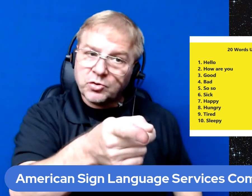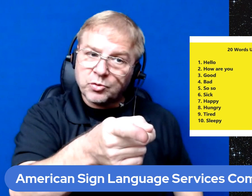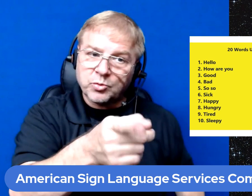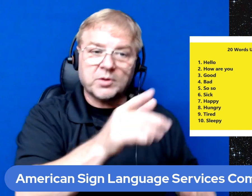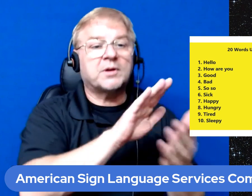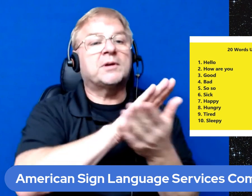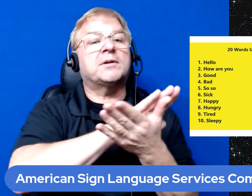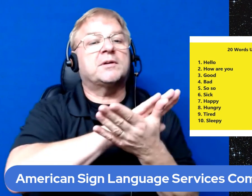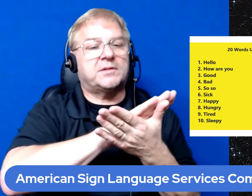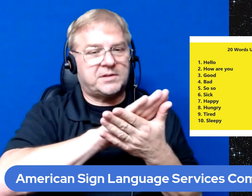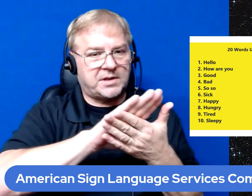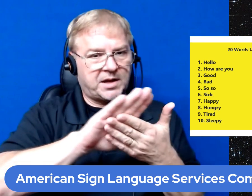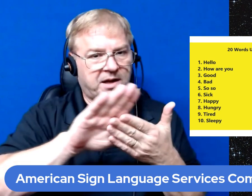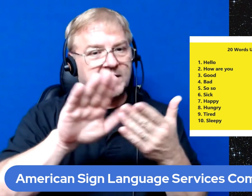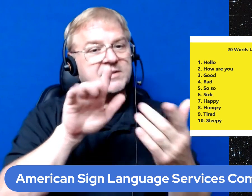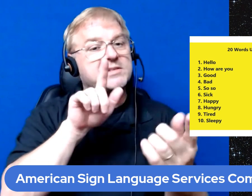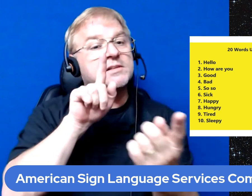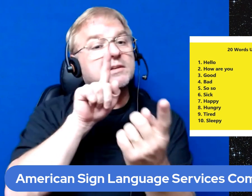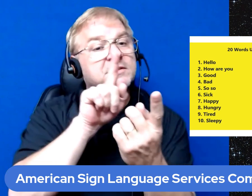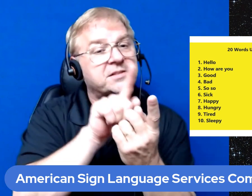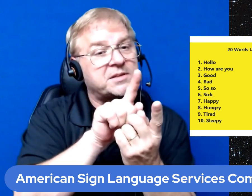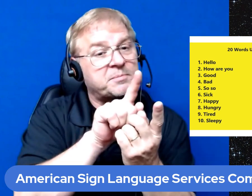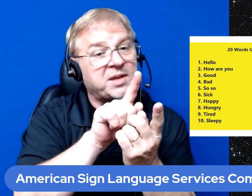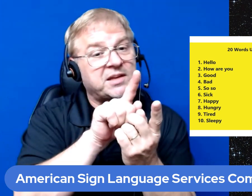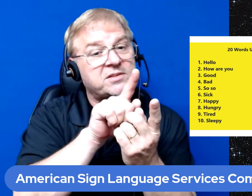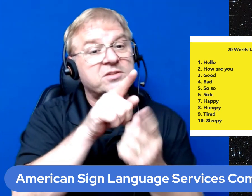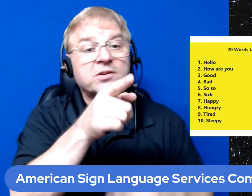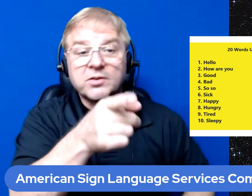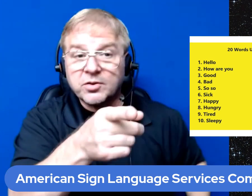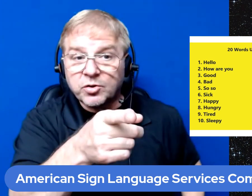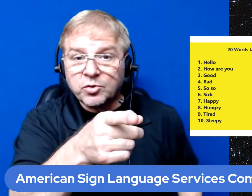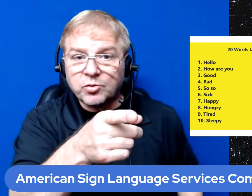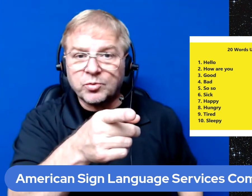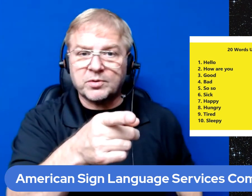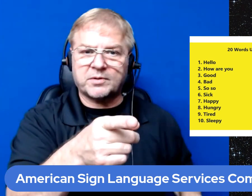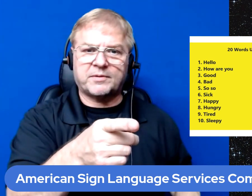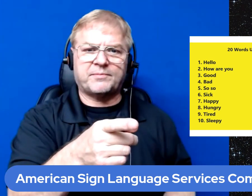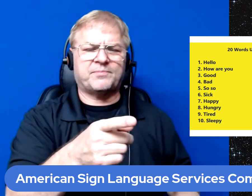you. Nice to meet you.